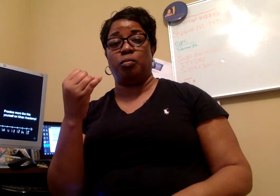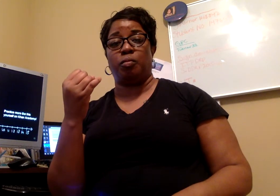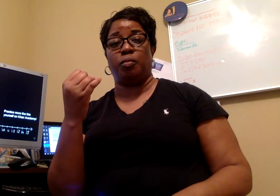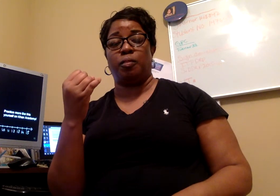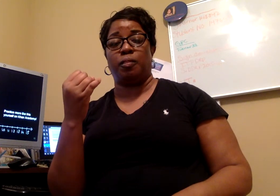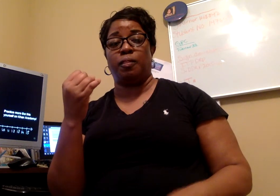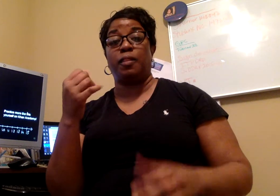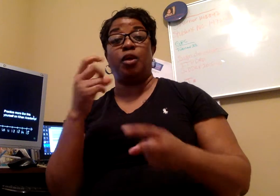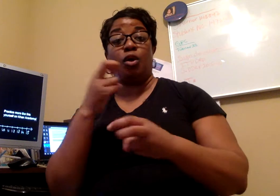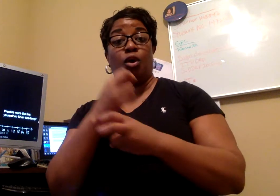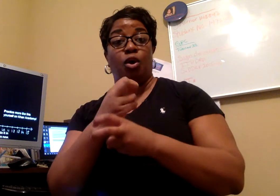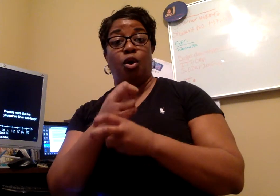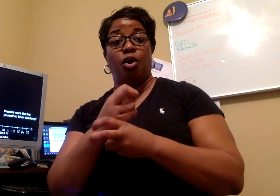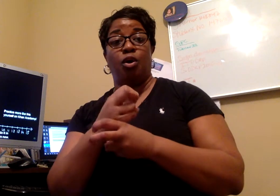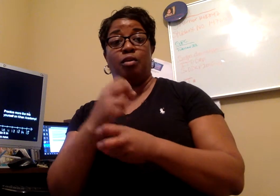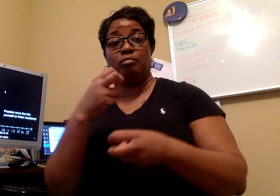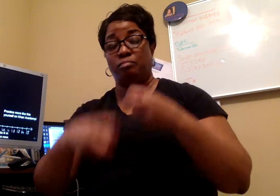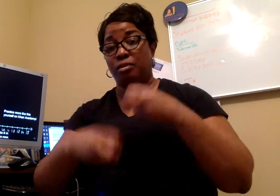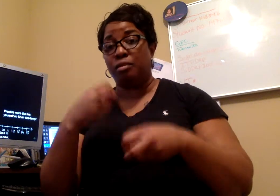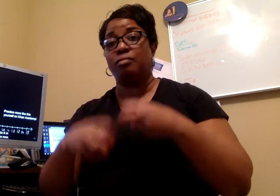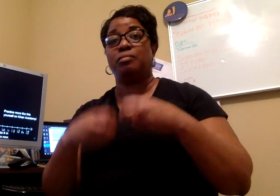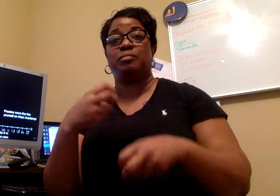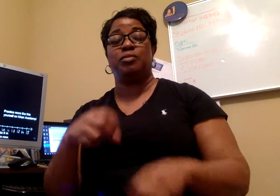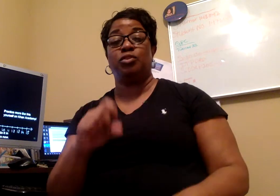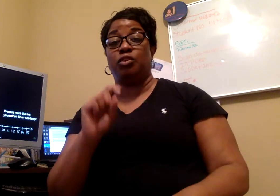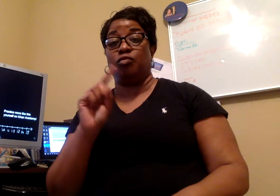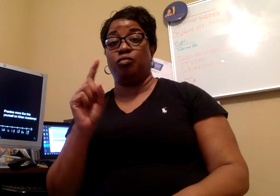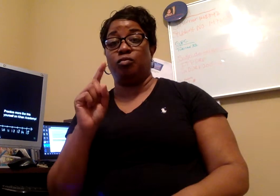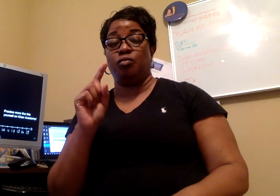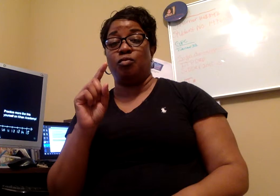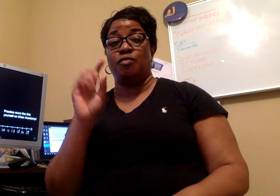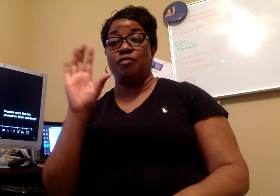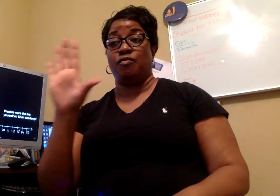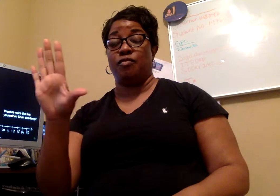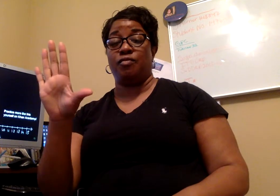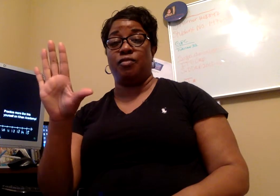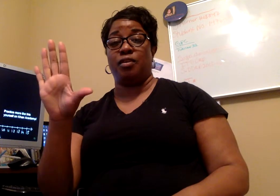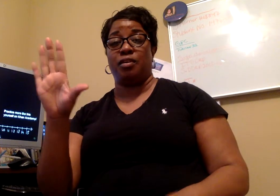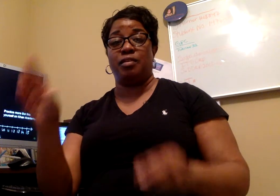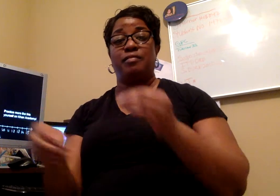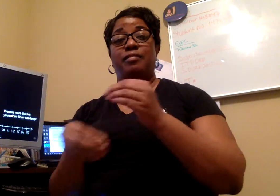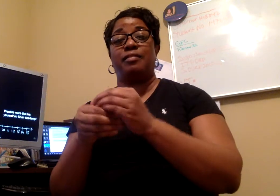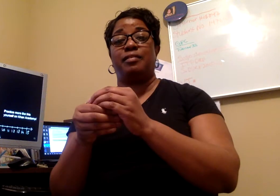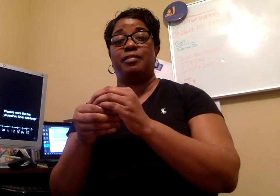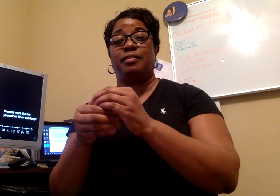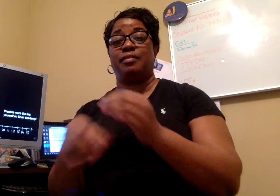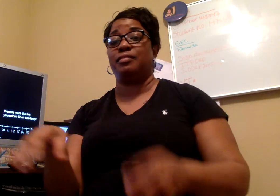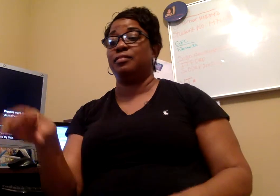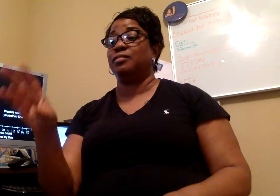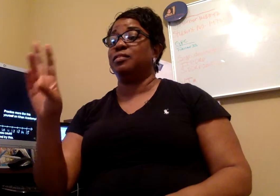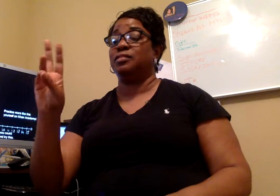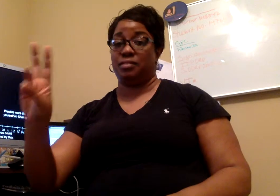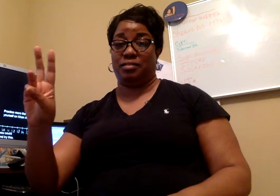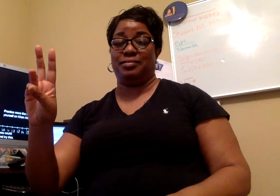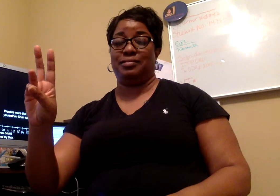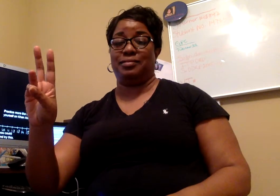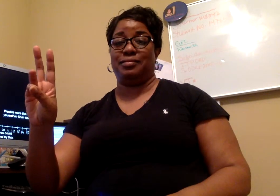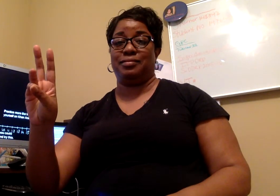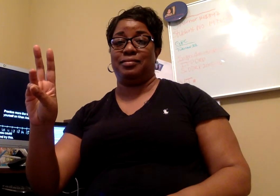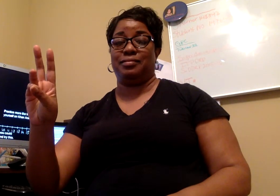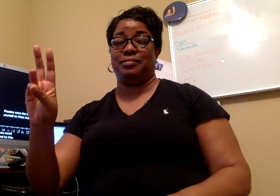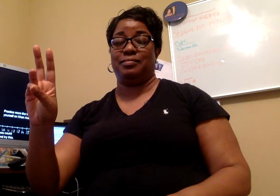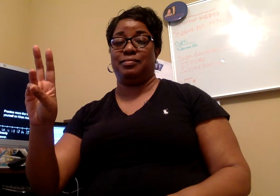is, I'm going to do it in different colors now, 5 plus 6. So if you want, you can